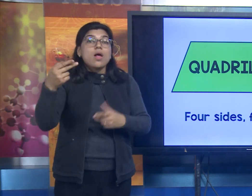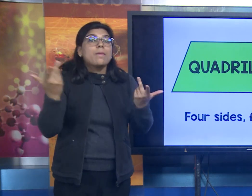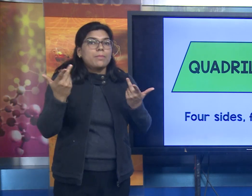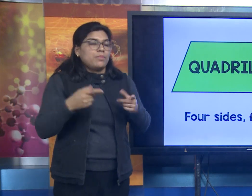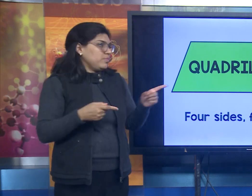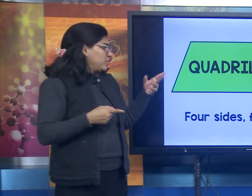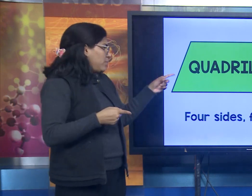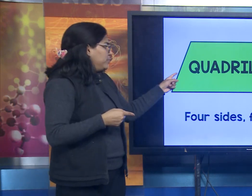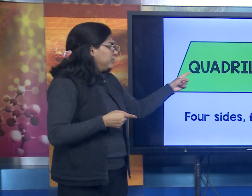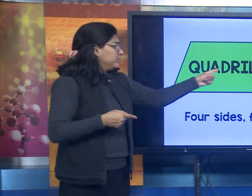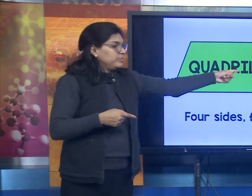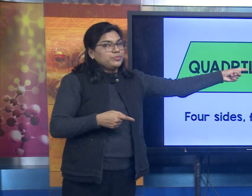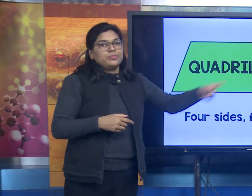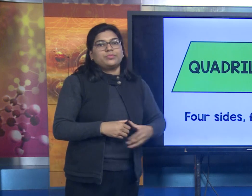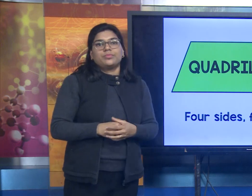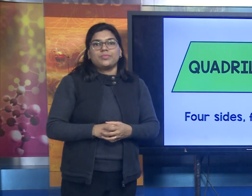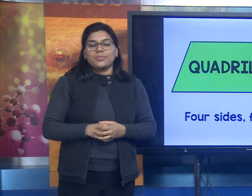What is the name of this image called as?